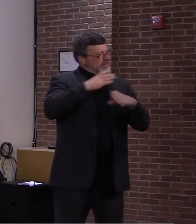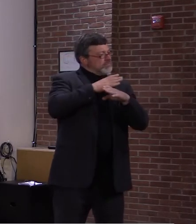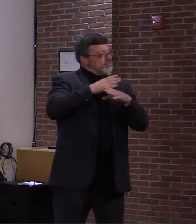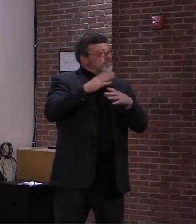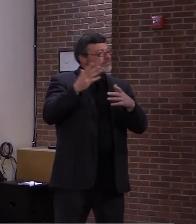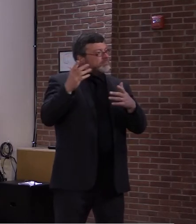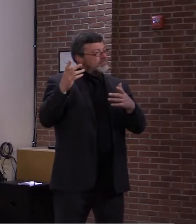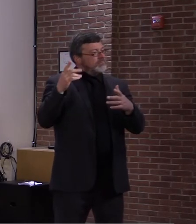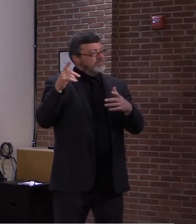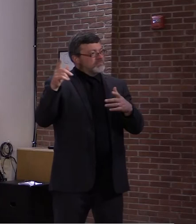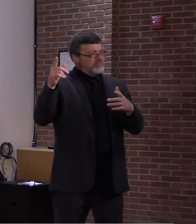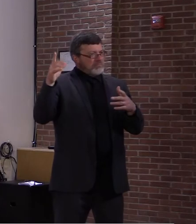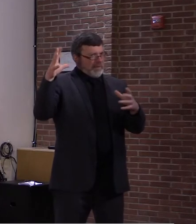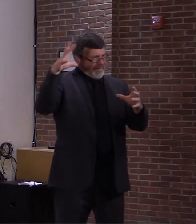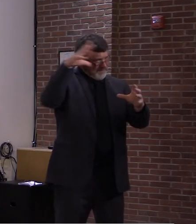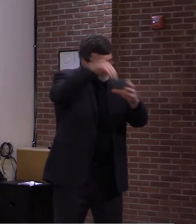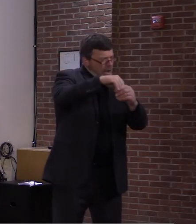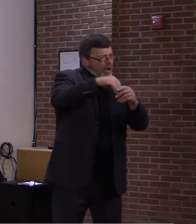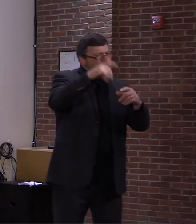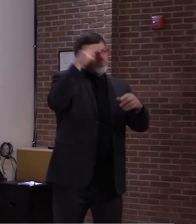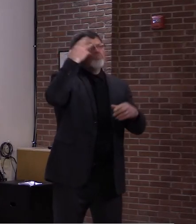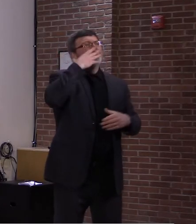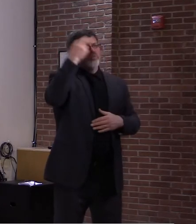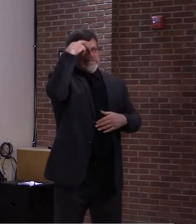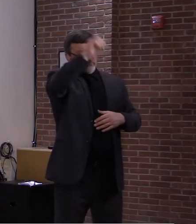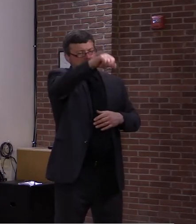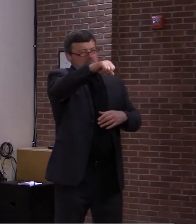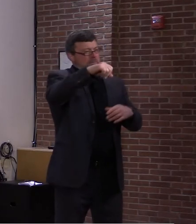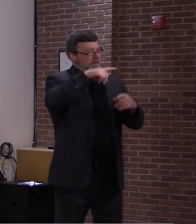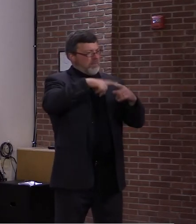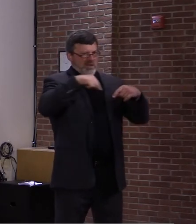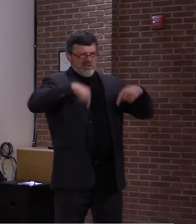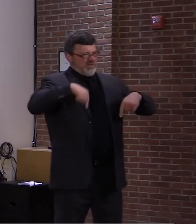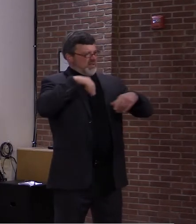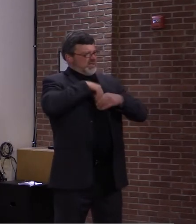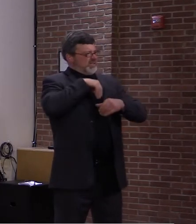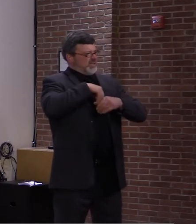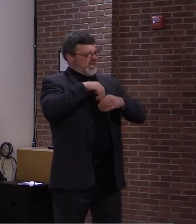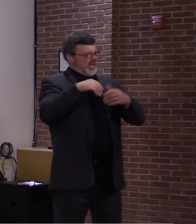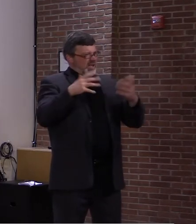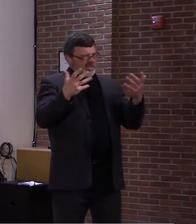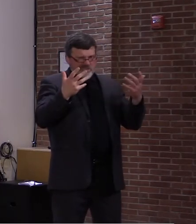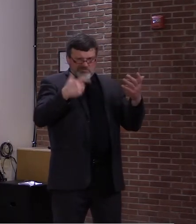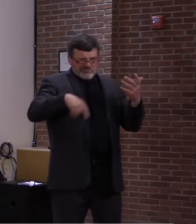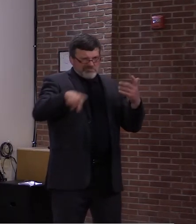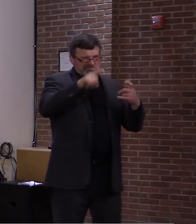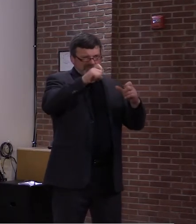speech from Americans, no, we need to protect that.